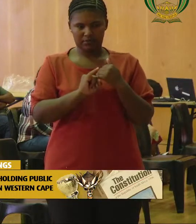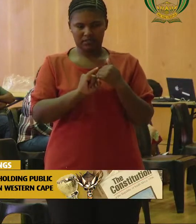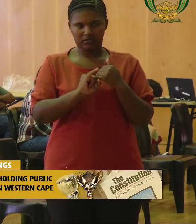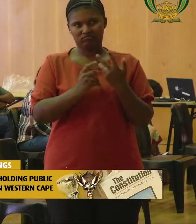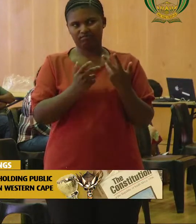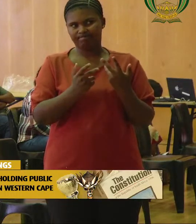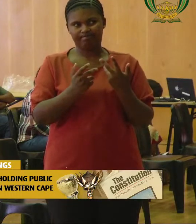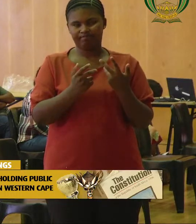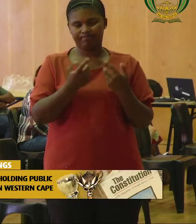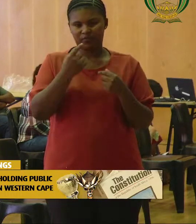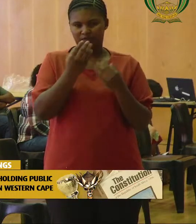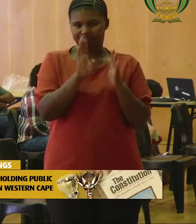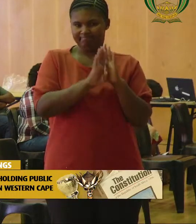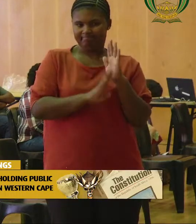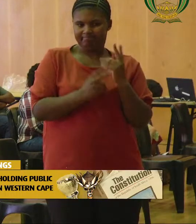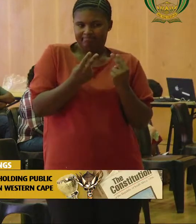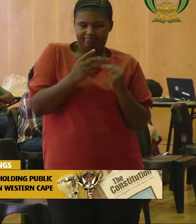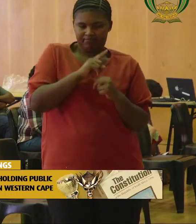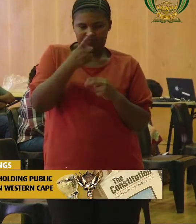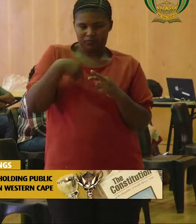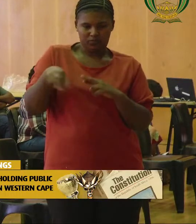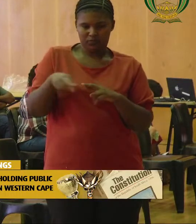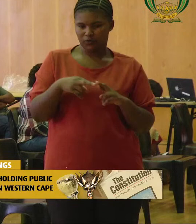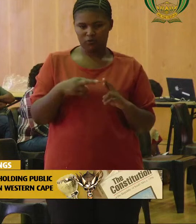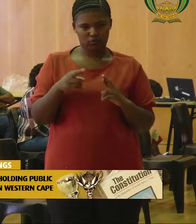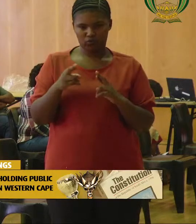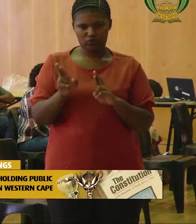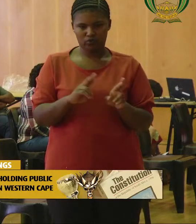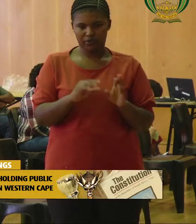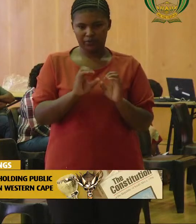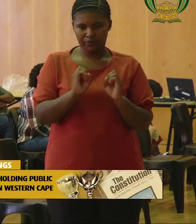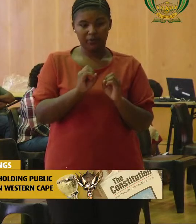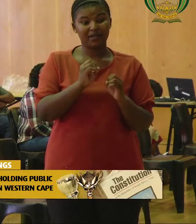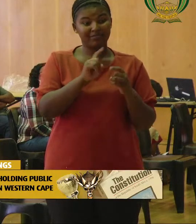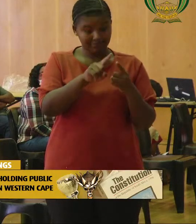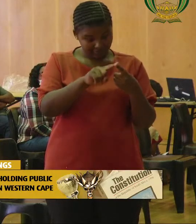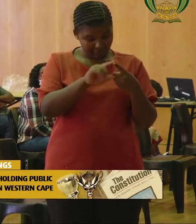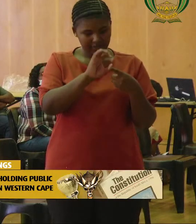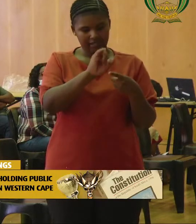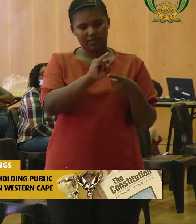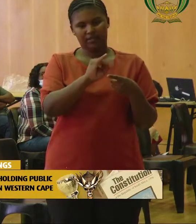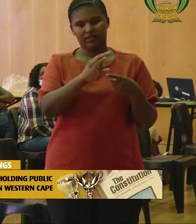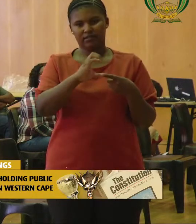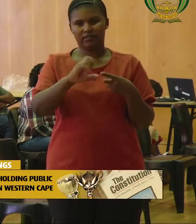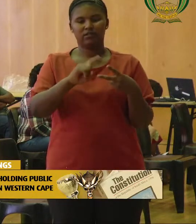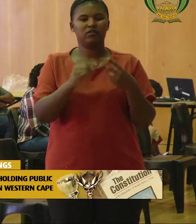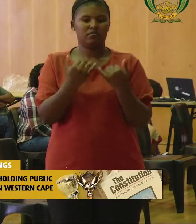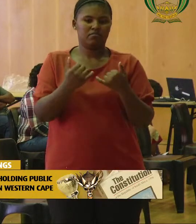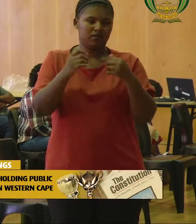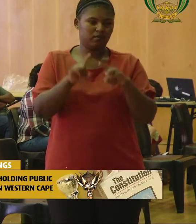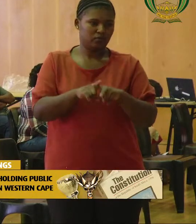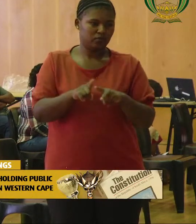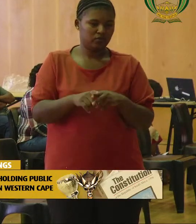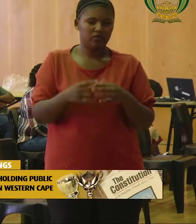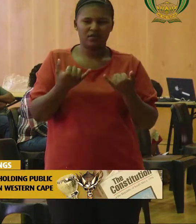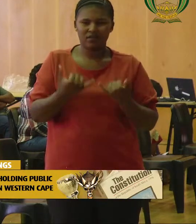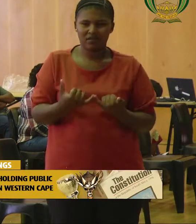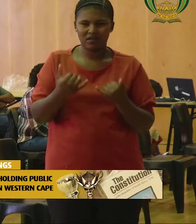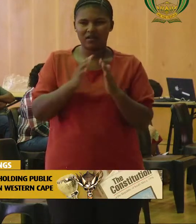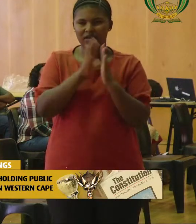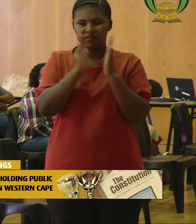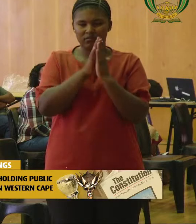administratively for the bill, both from the IEC and Parliament, over and above the